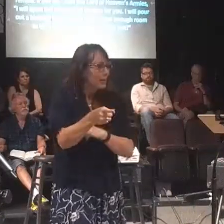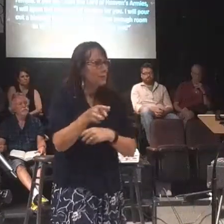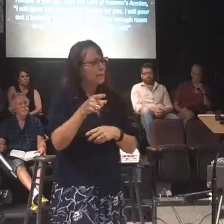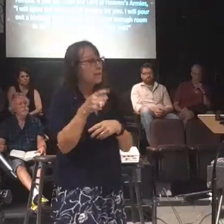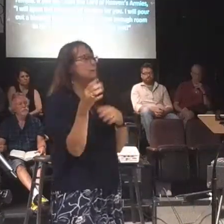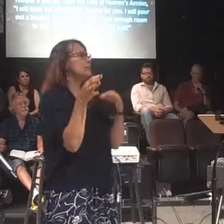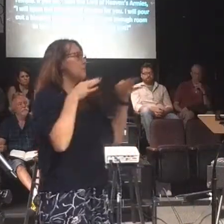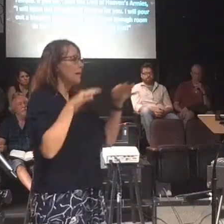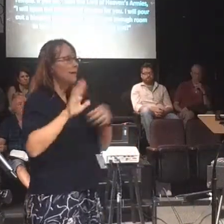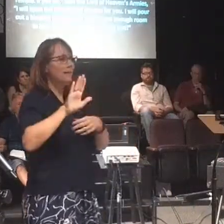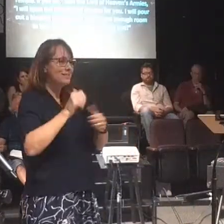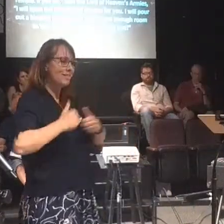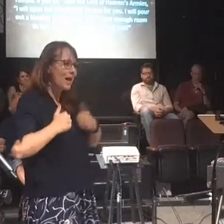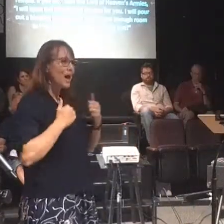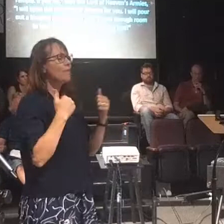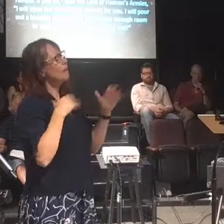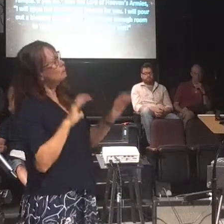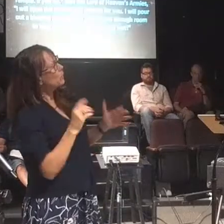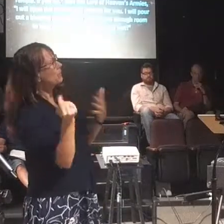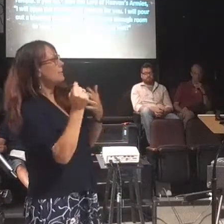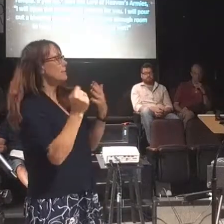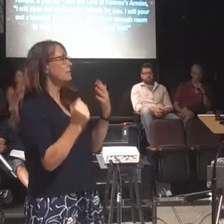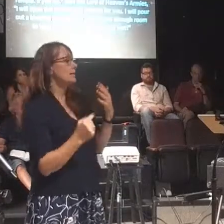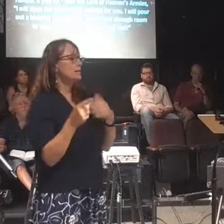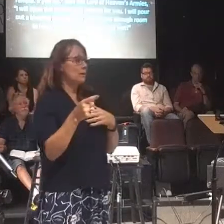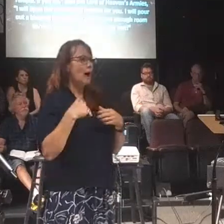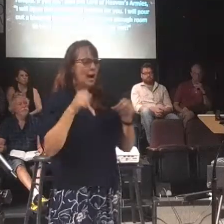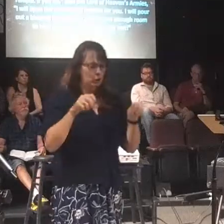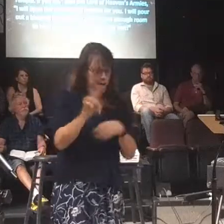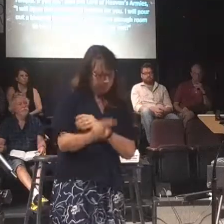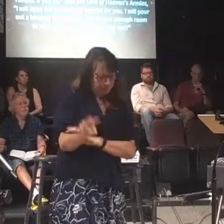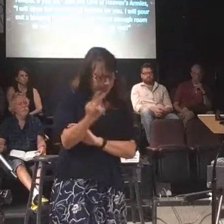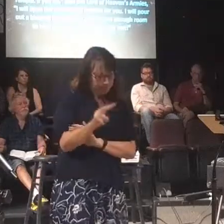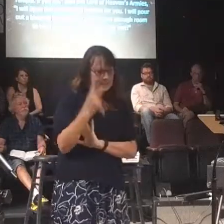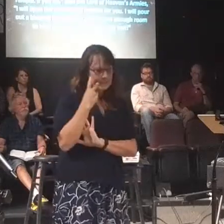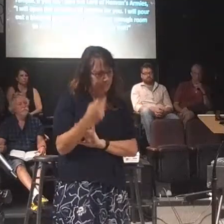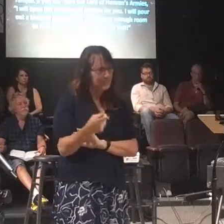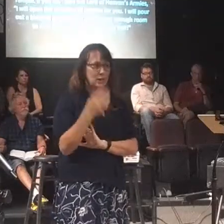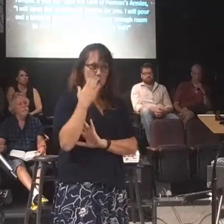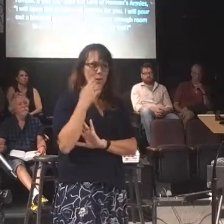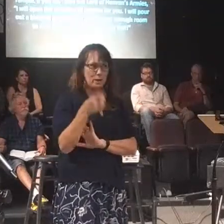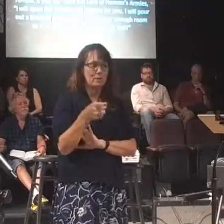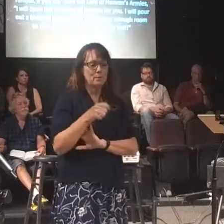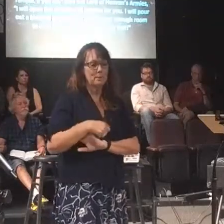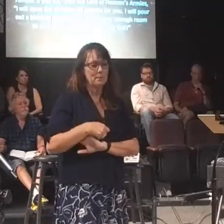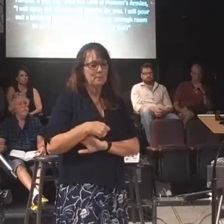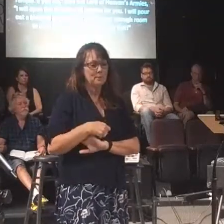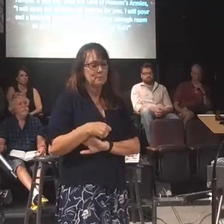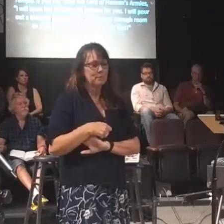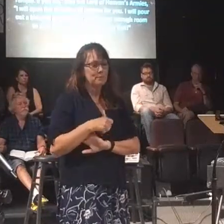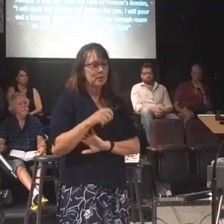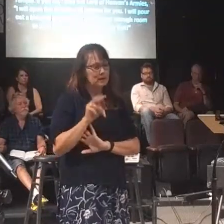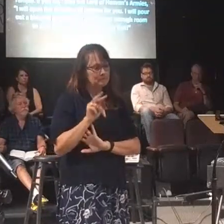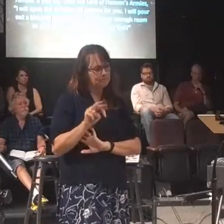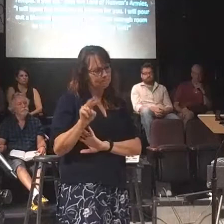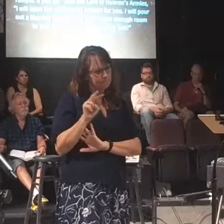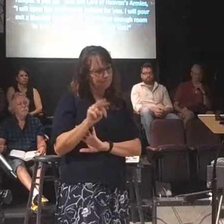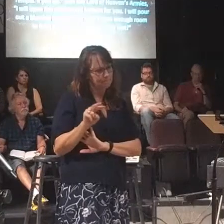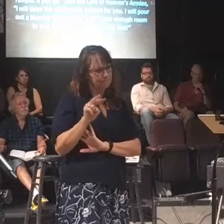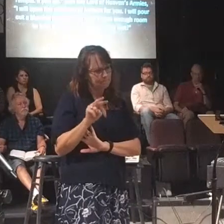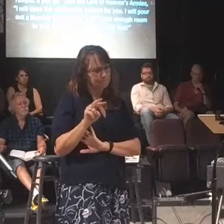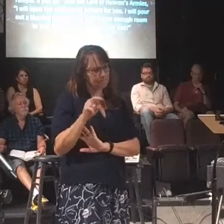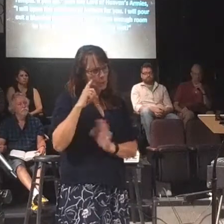that. And I could tell from context, from knowing him a little bit, and that he was, you know,